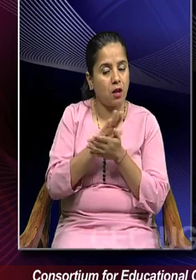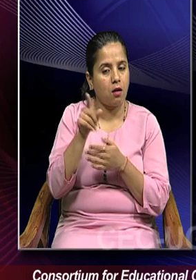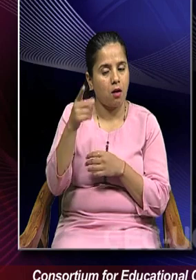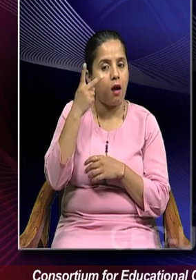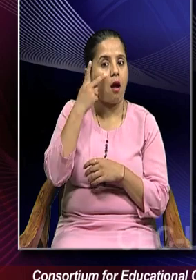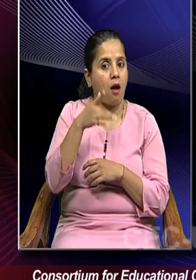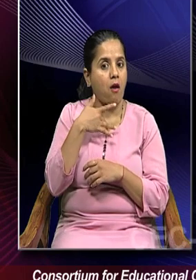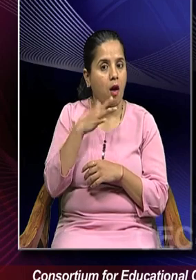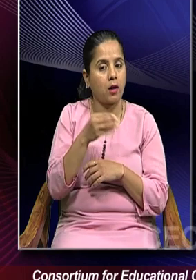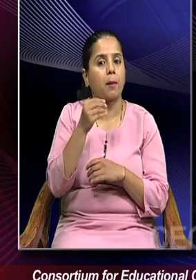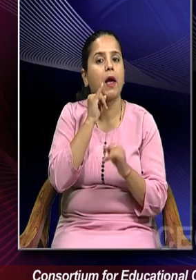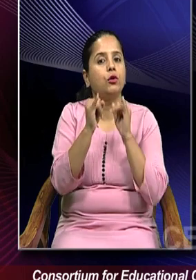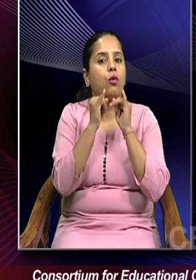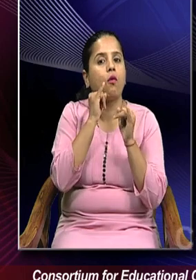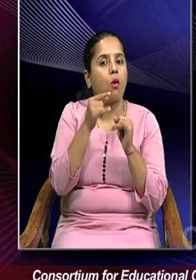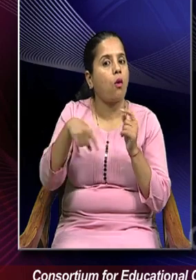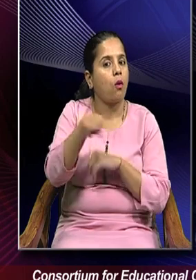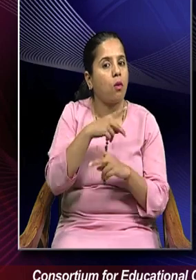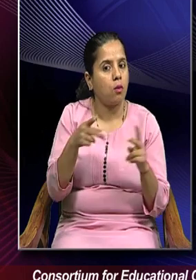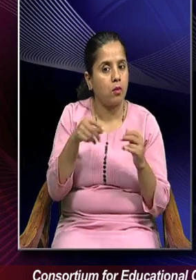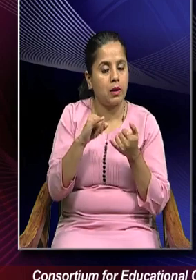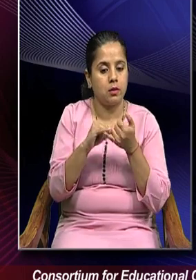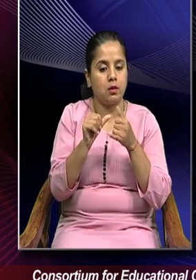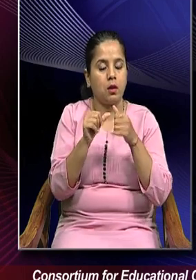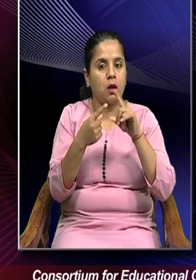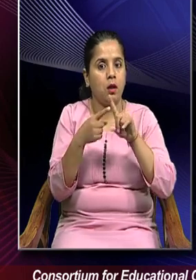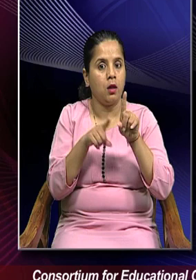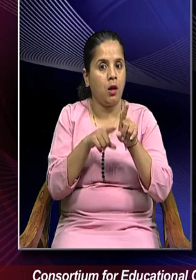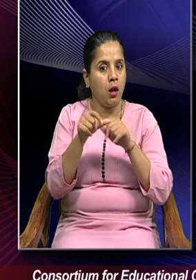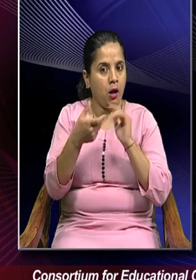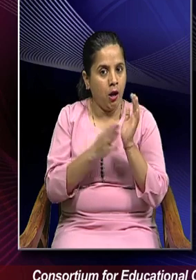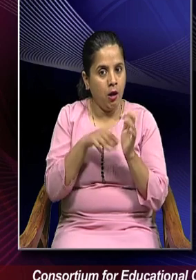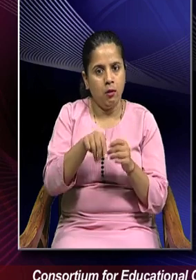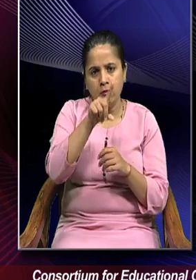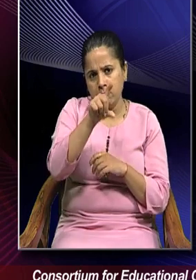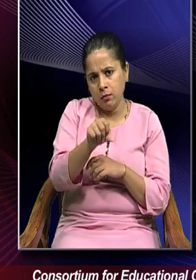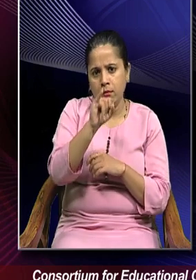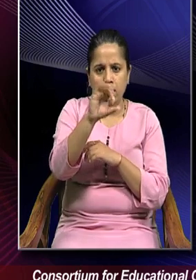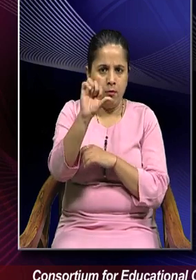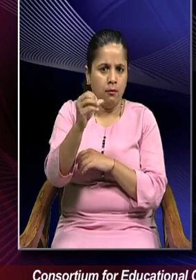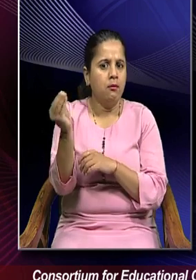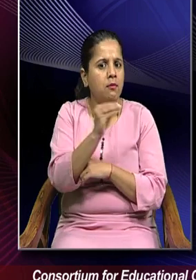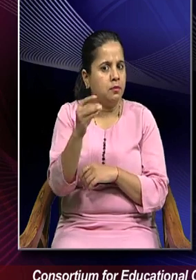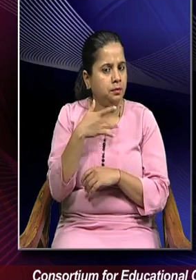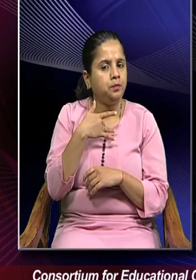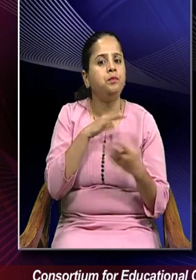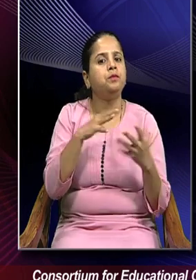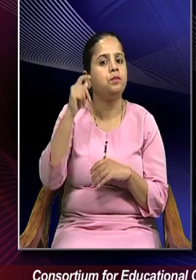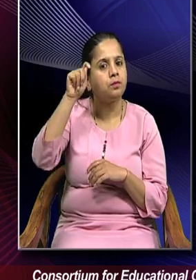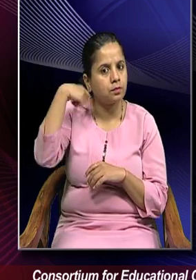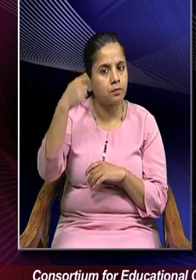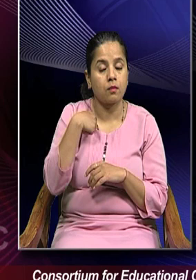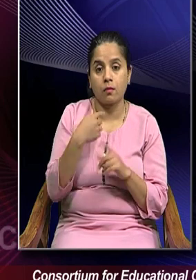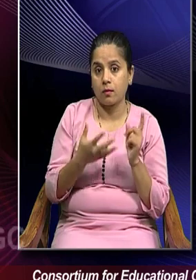acknowledged in one of the interviews, was Satyakam, which was made in 1969. And we